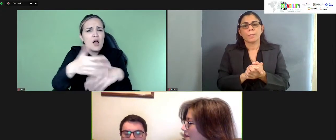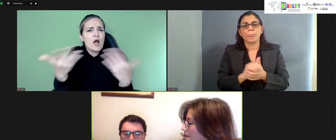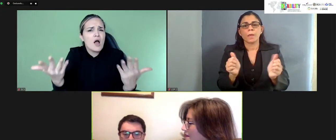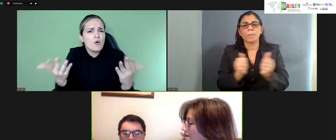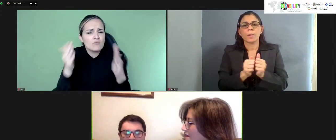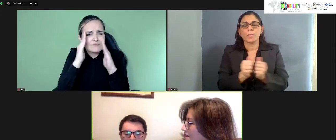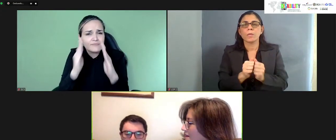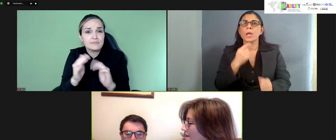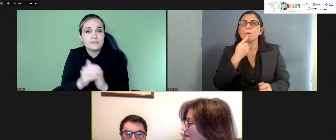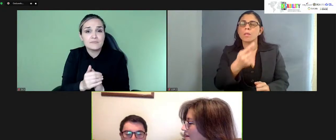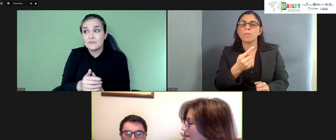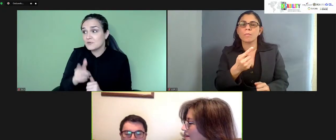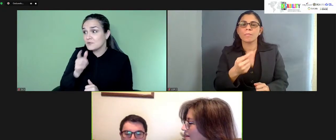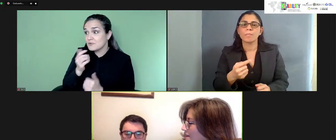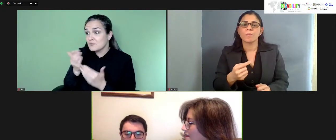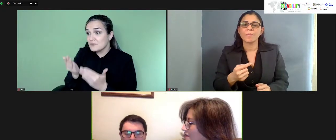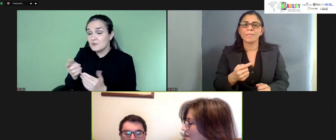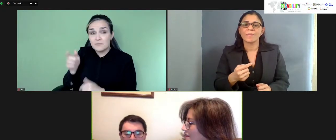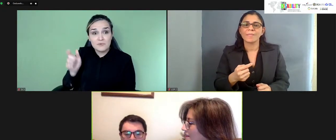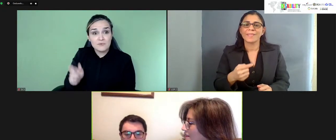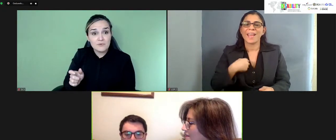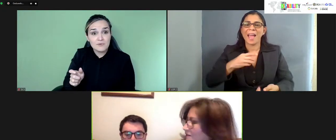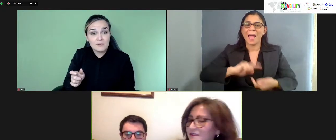accompanying us this afternoon